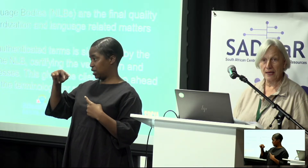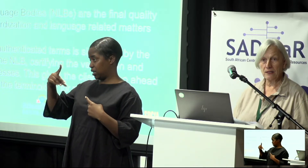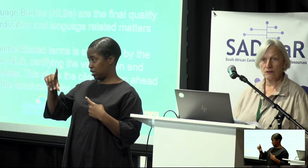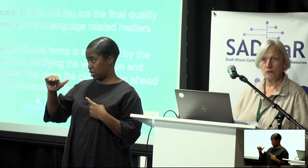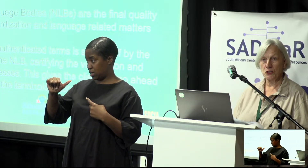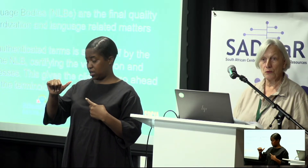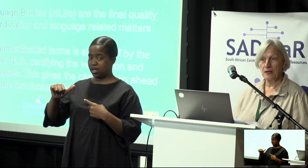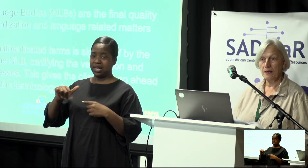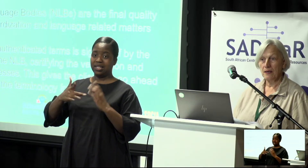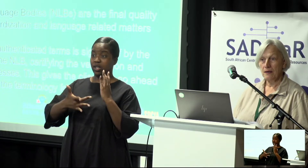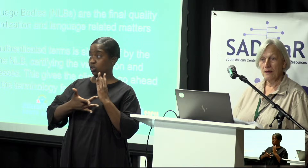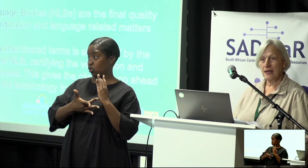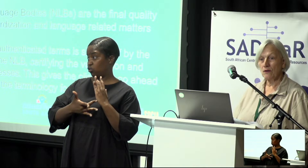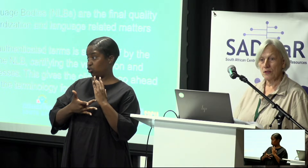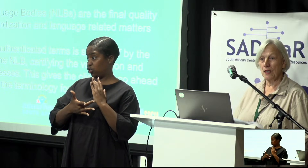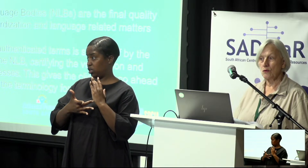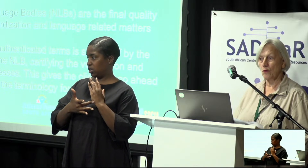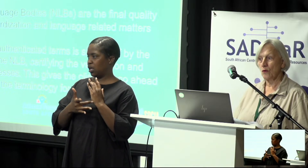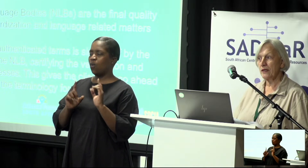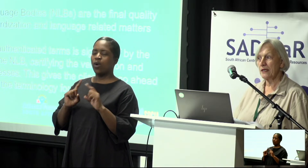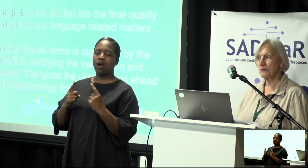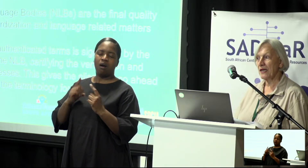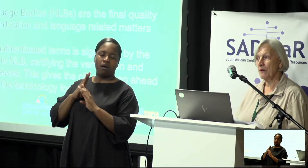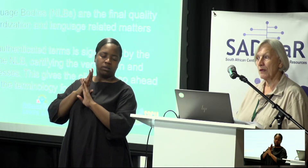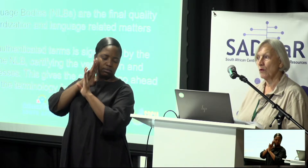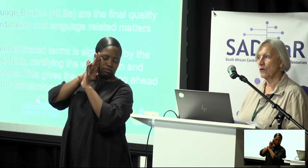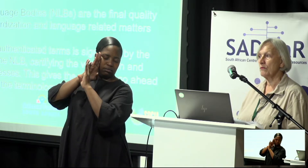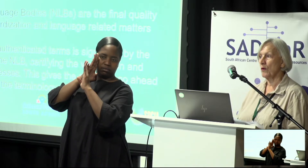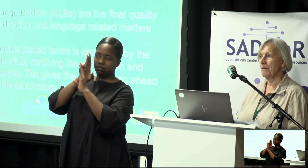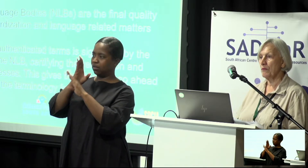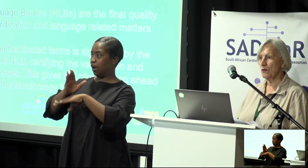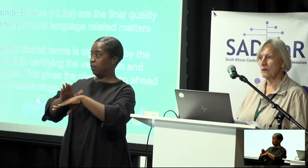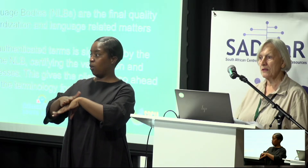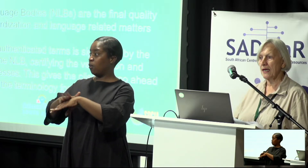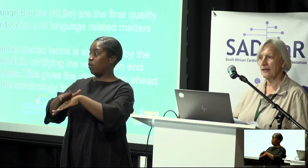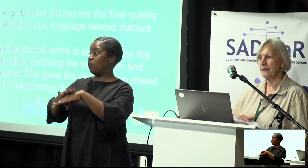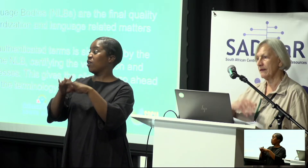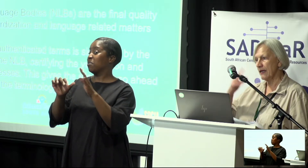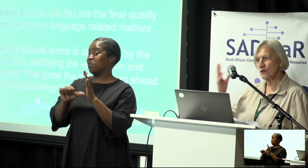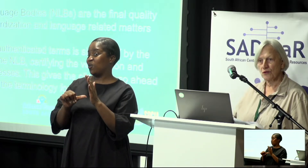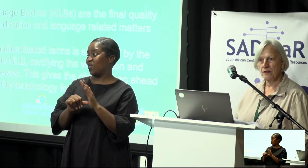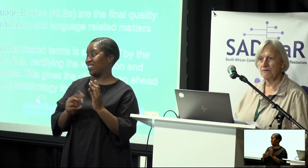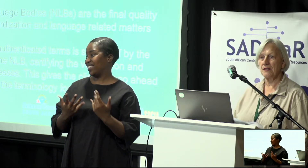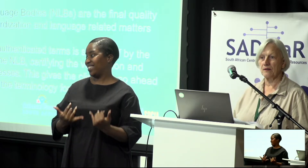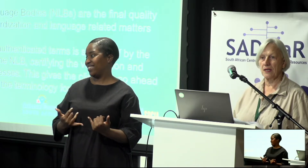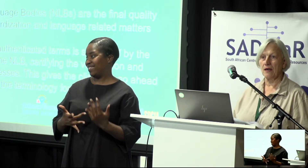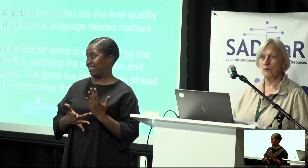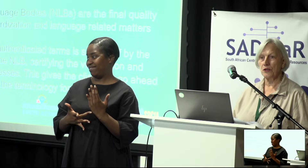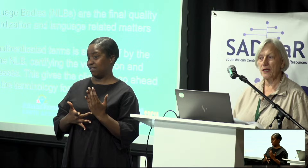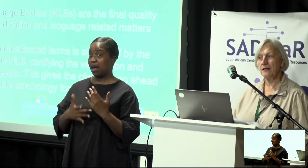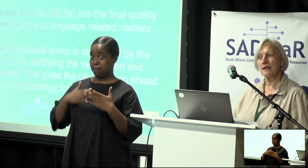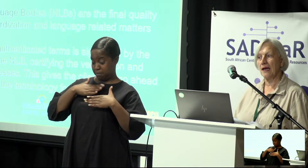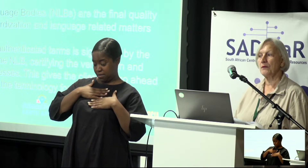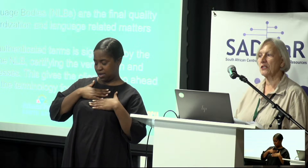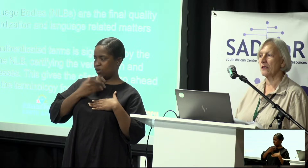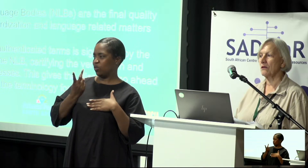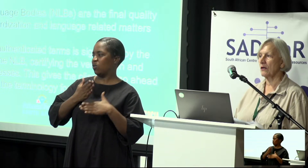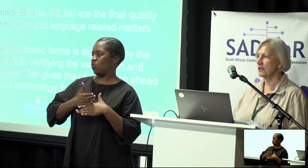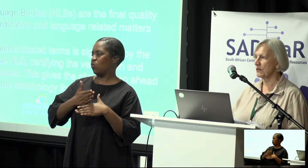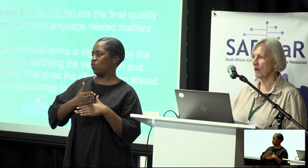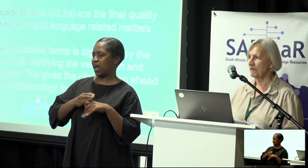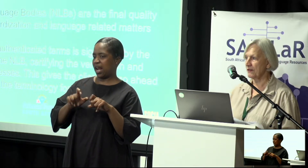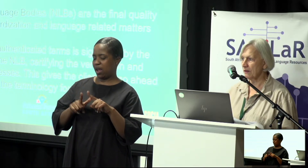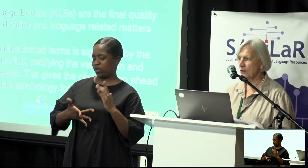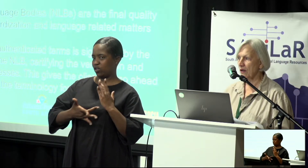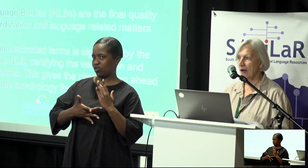digital space, which we cannot ignore and is becoming more and more important, and that's also the field that I work in. Language